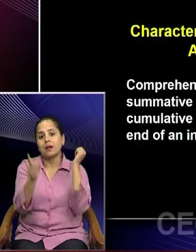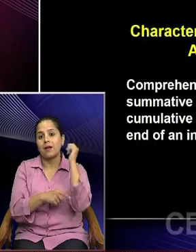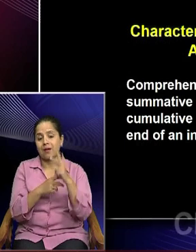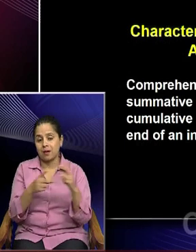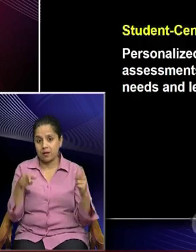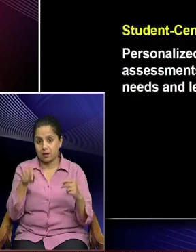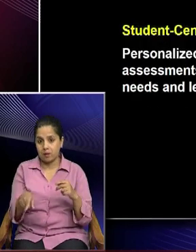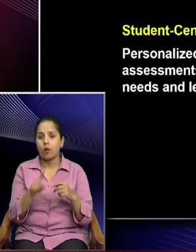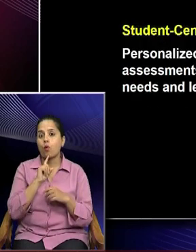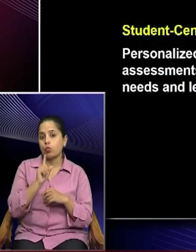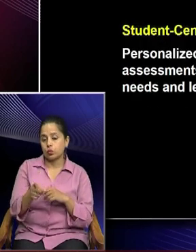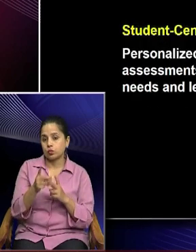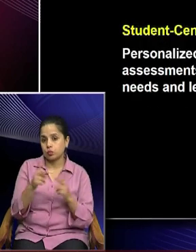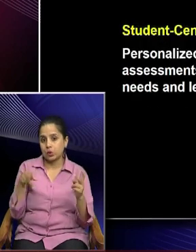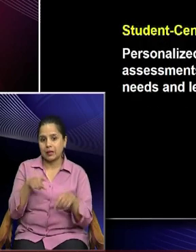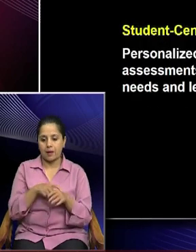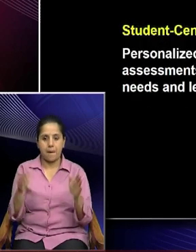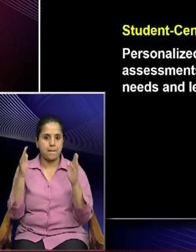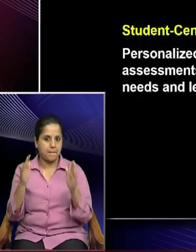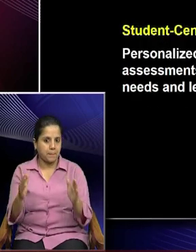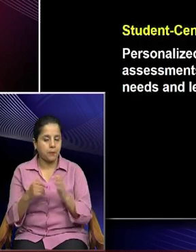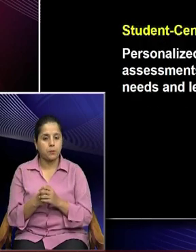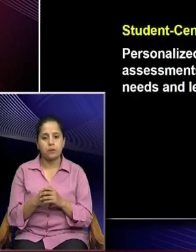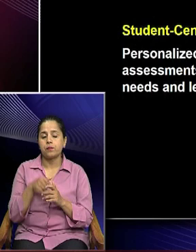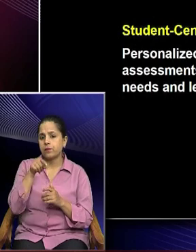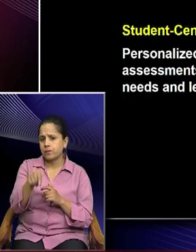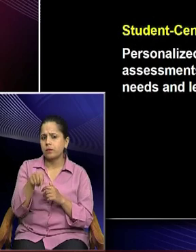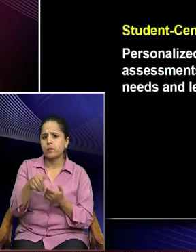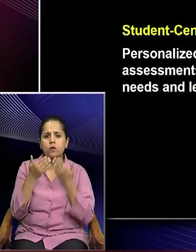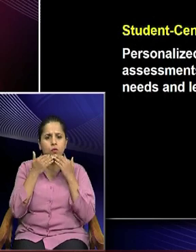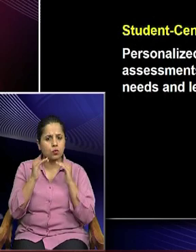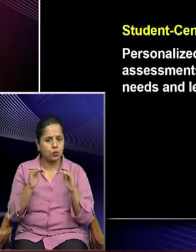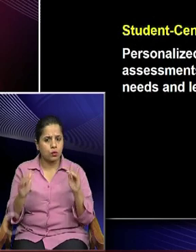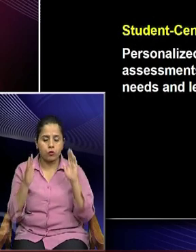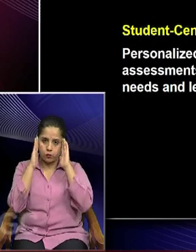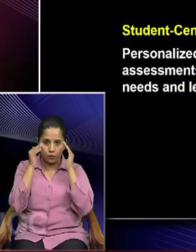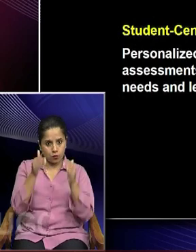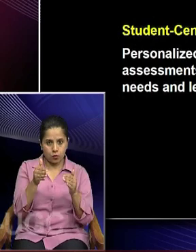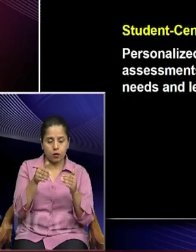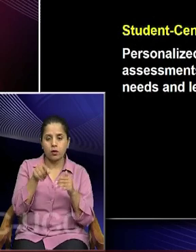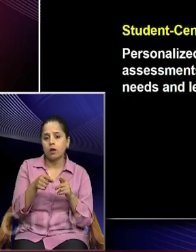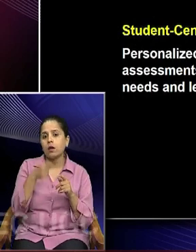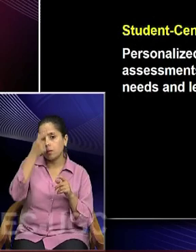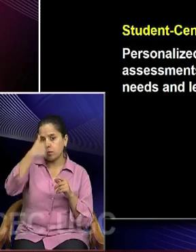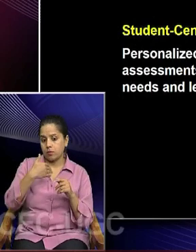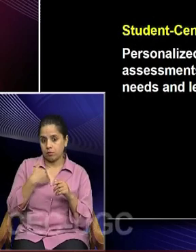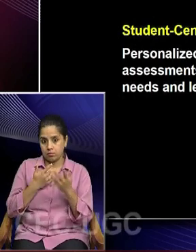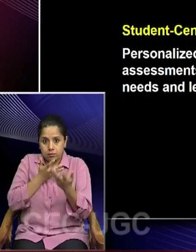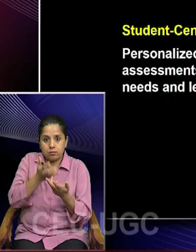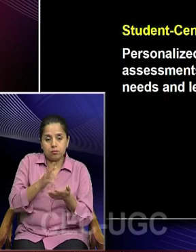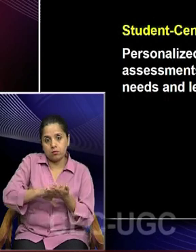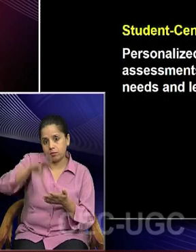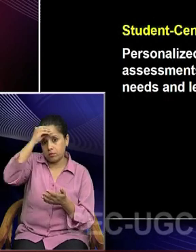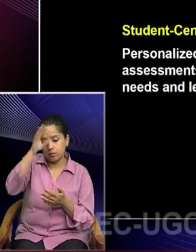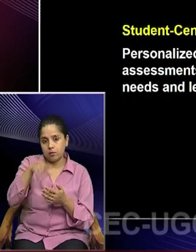an instructional period. It is student-centric. The personalized learning,